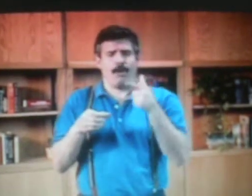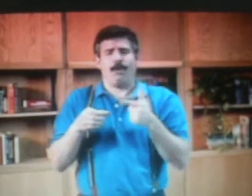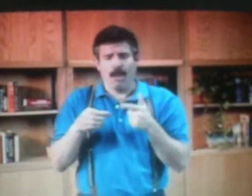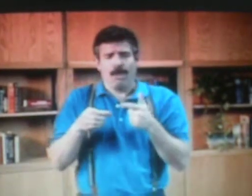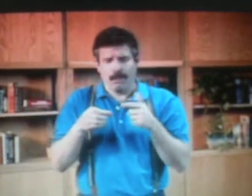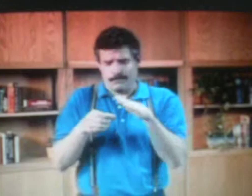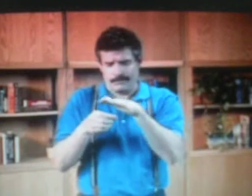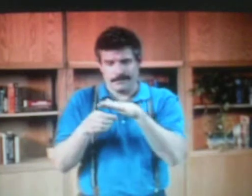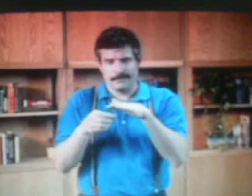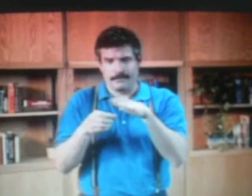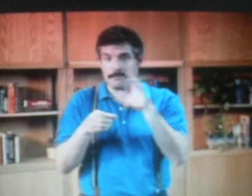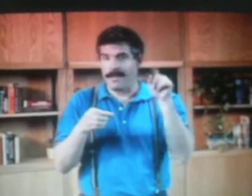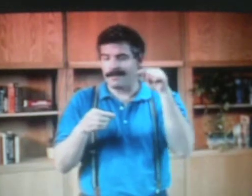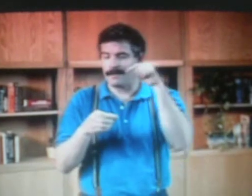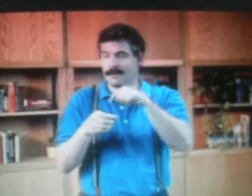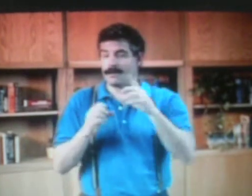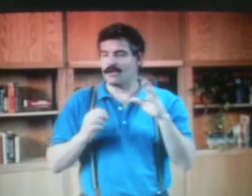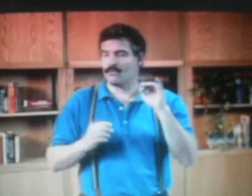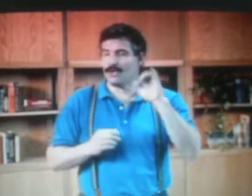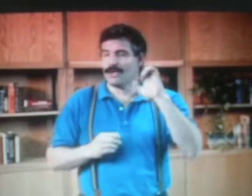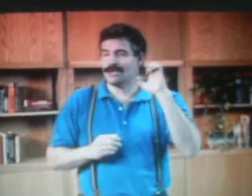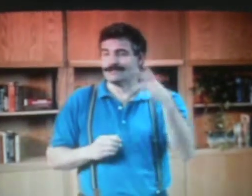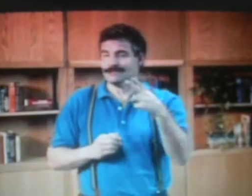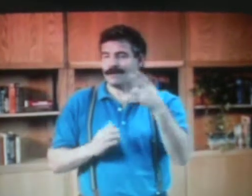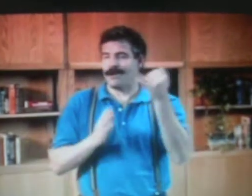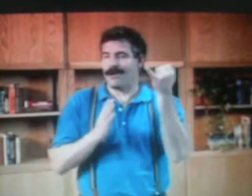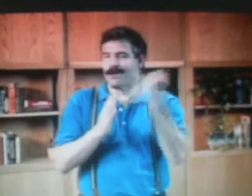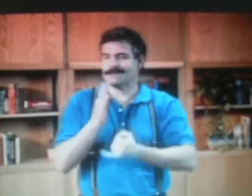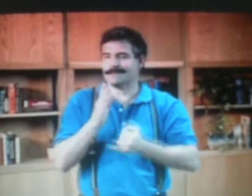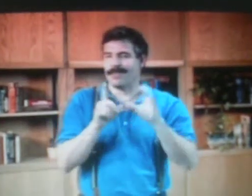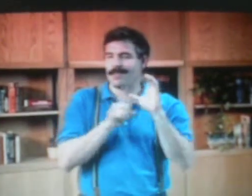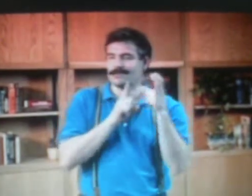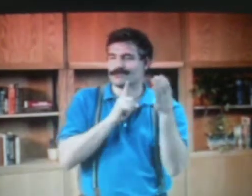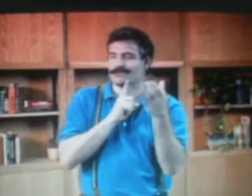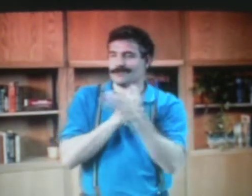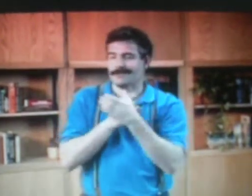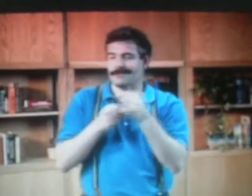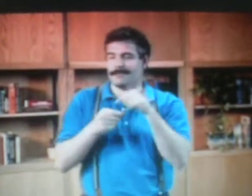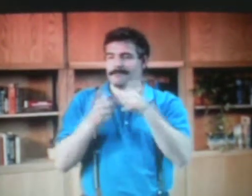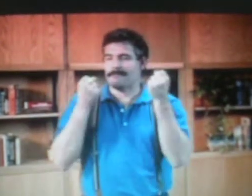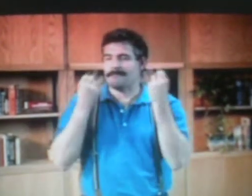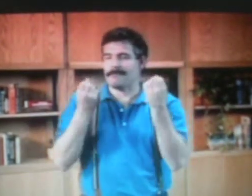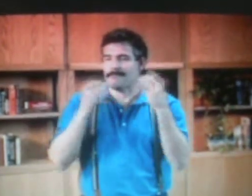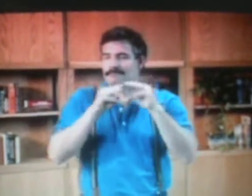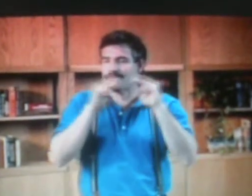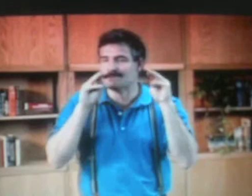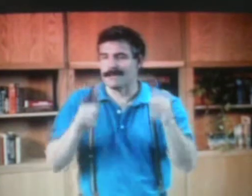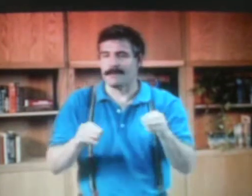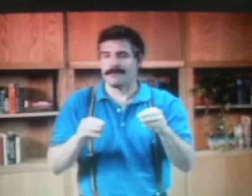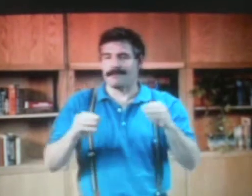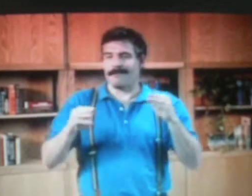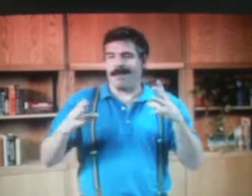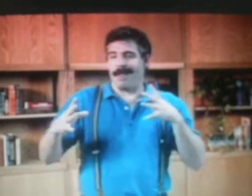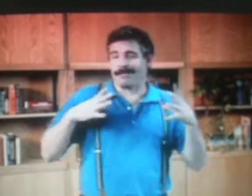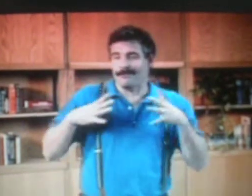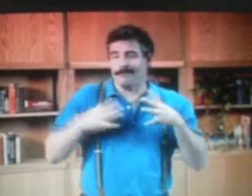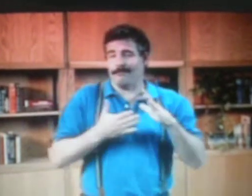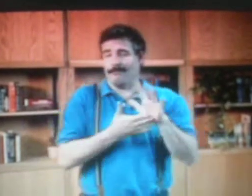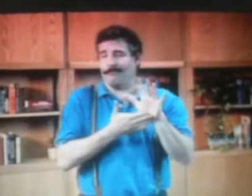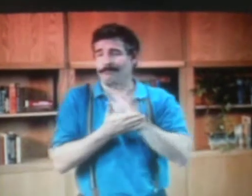LA, in a small gays community where there are rich cultural art, museums,